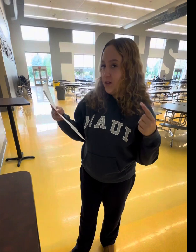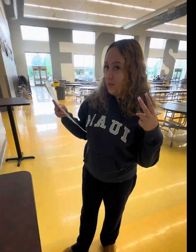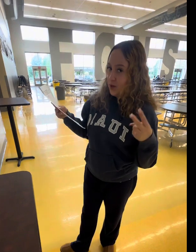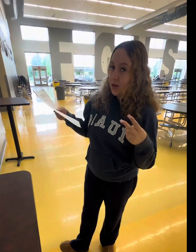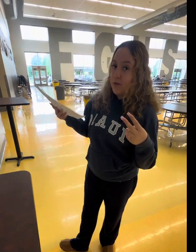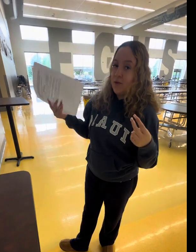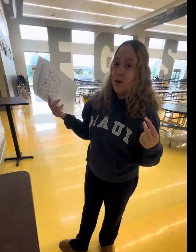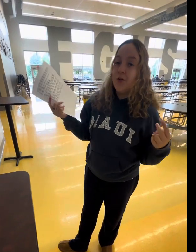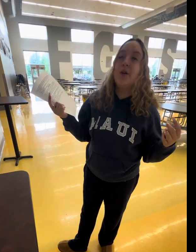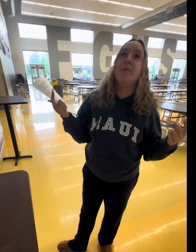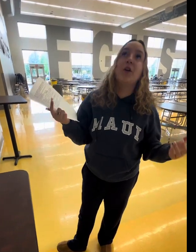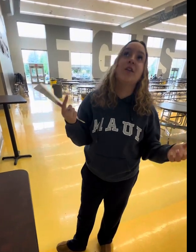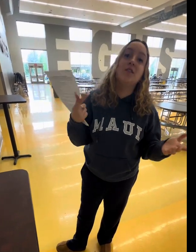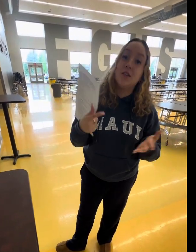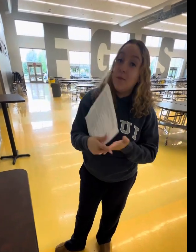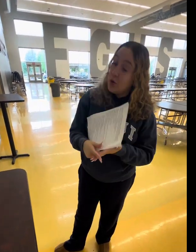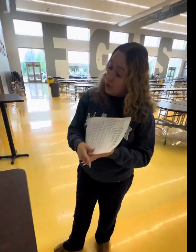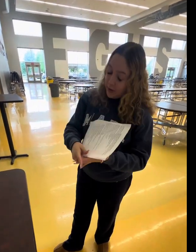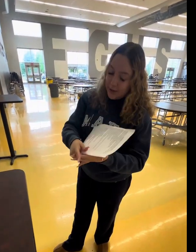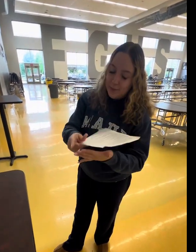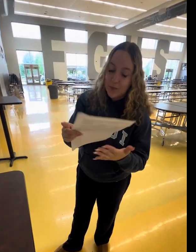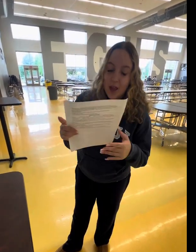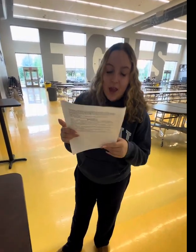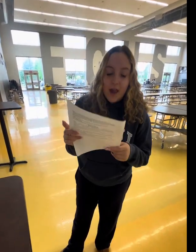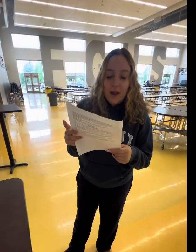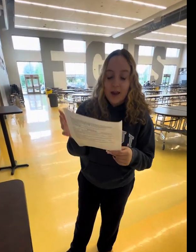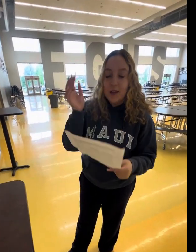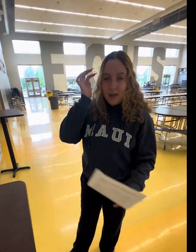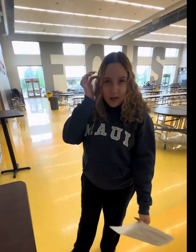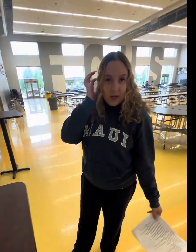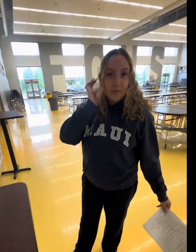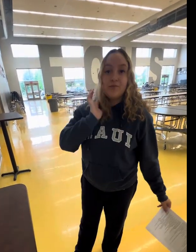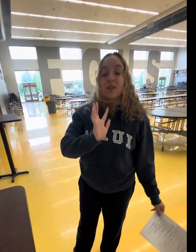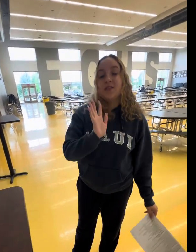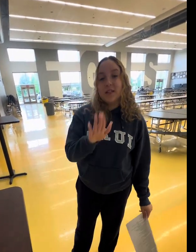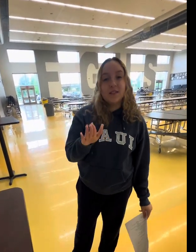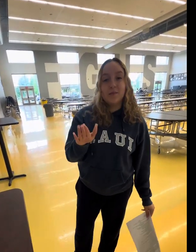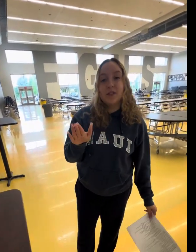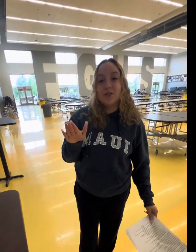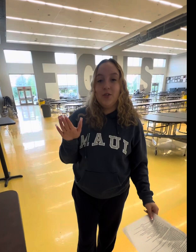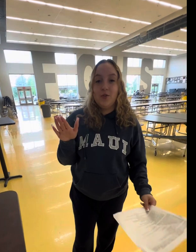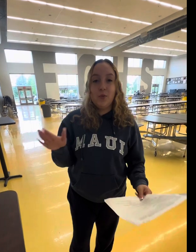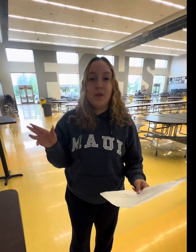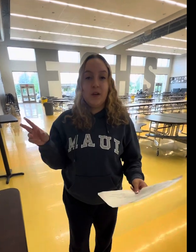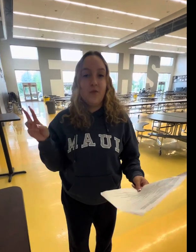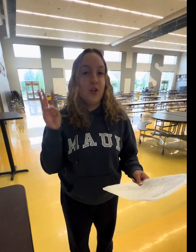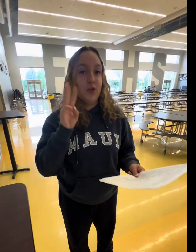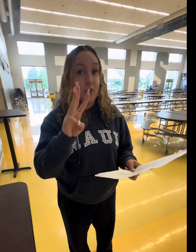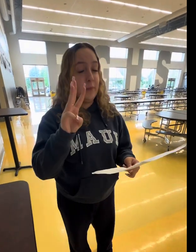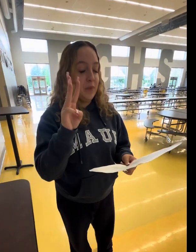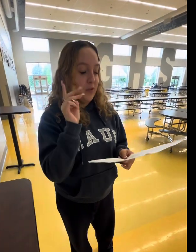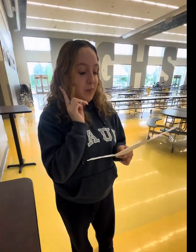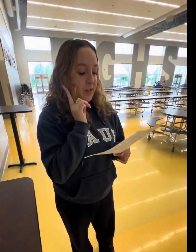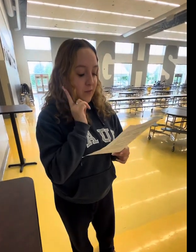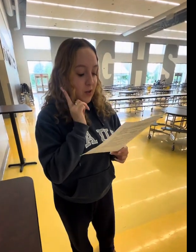Book of Unknown Americans novel unit, and then second semester, you will be covering 3. You will be covering